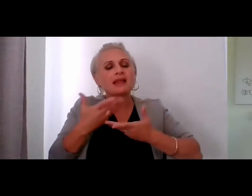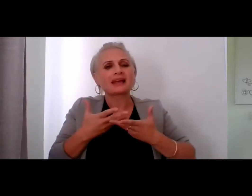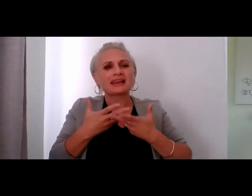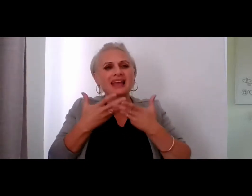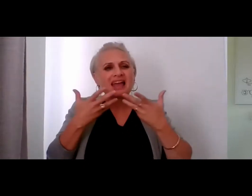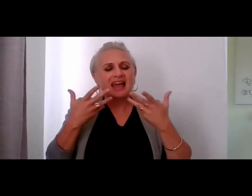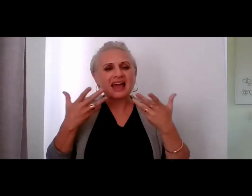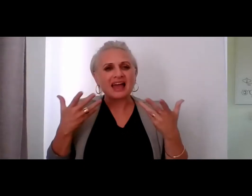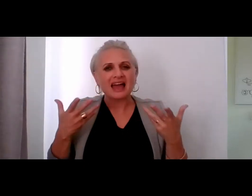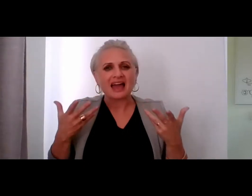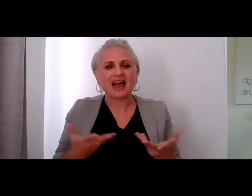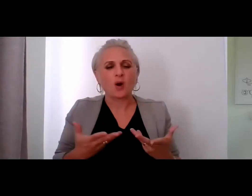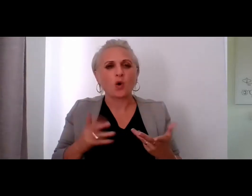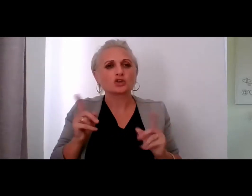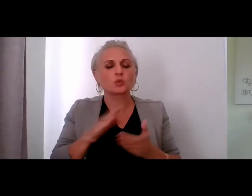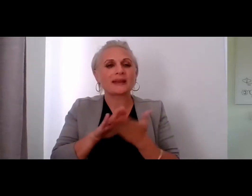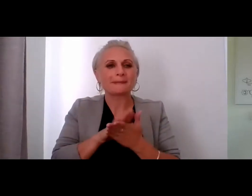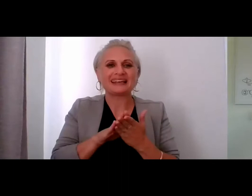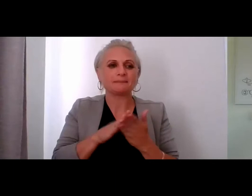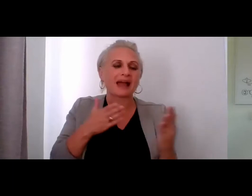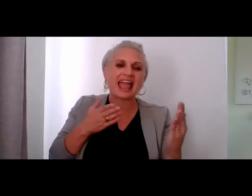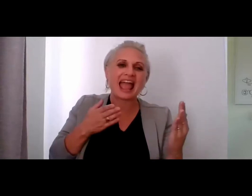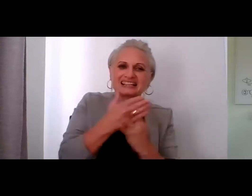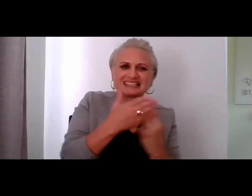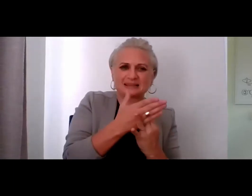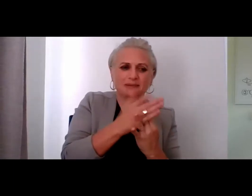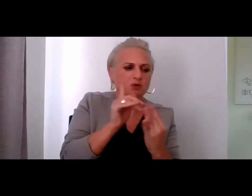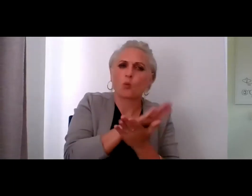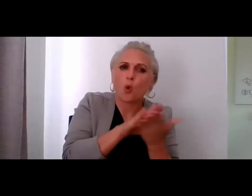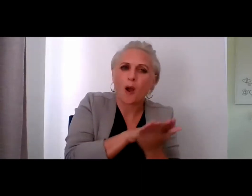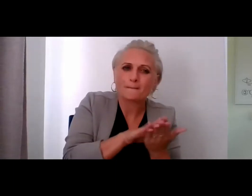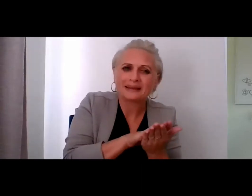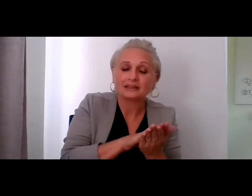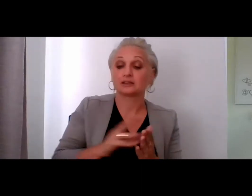defining both of the terms accessibility and policy.